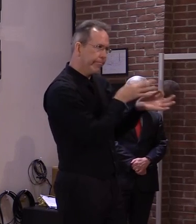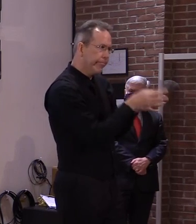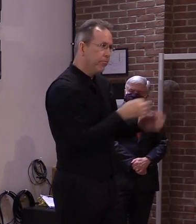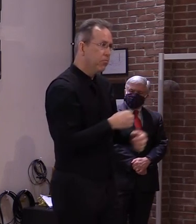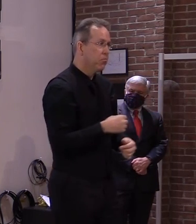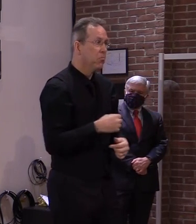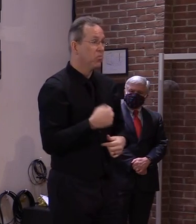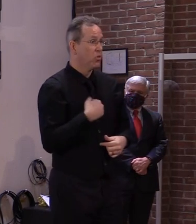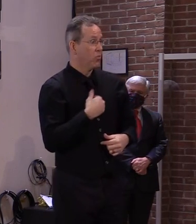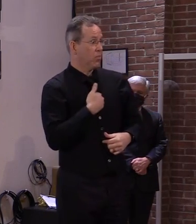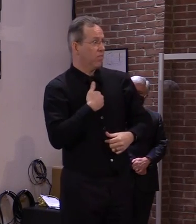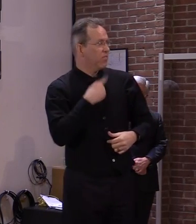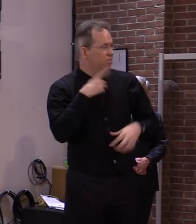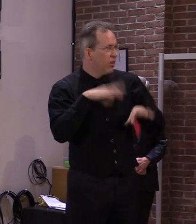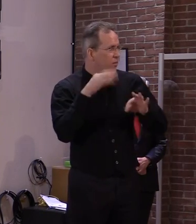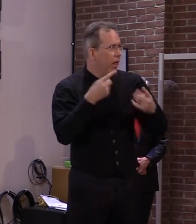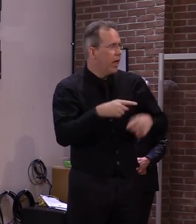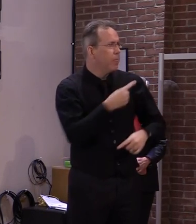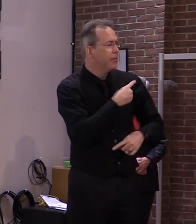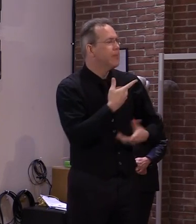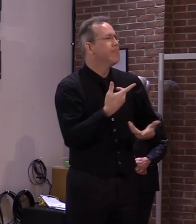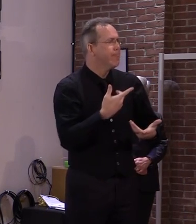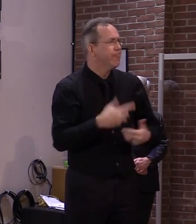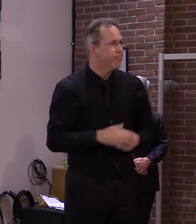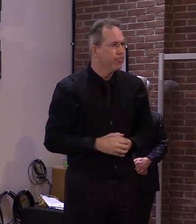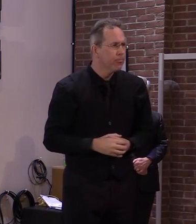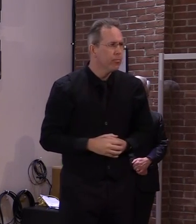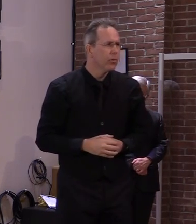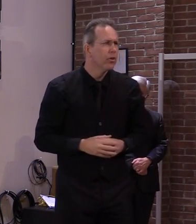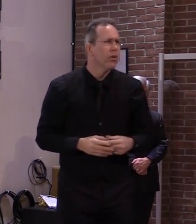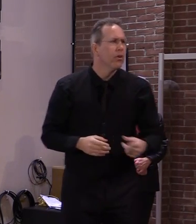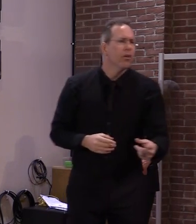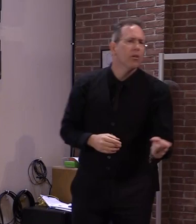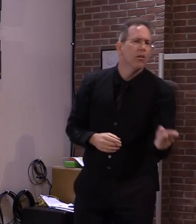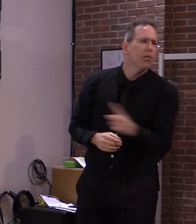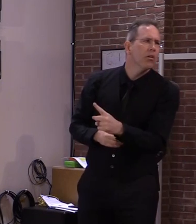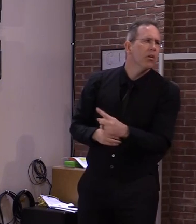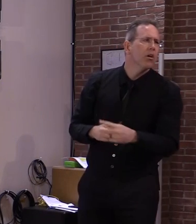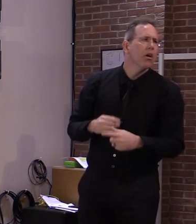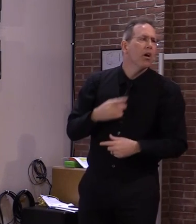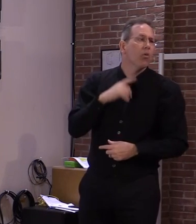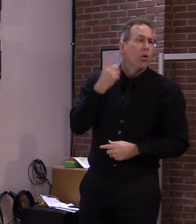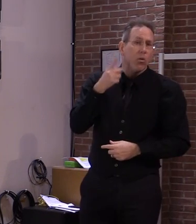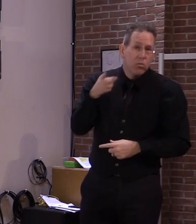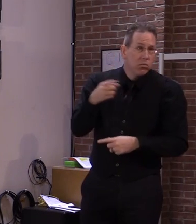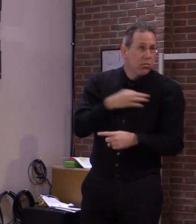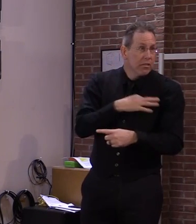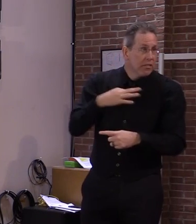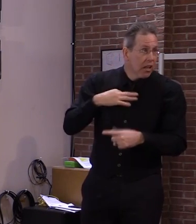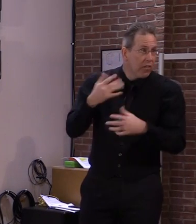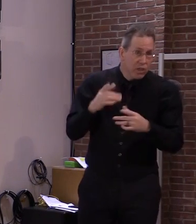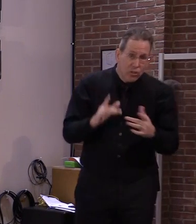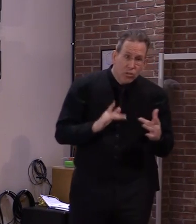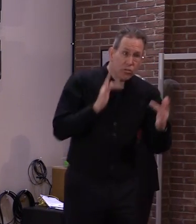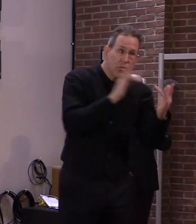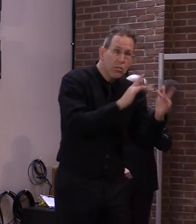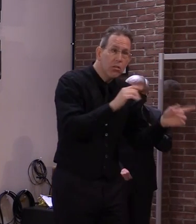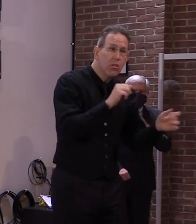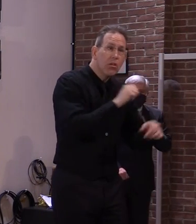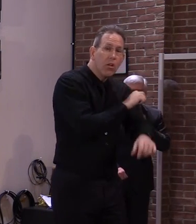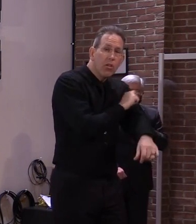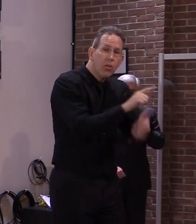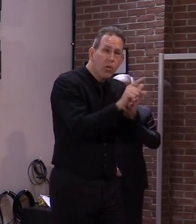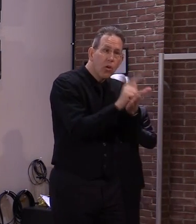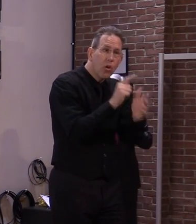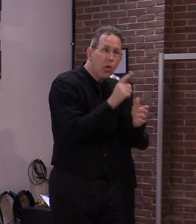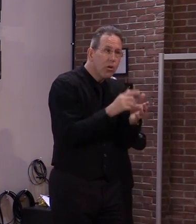situation. I just want to know if your staff was in contact with the AG's office to see how